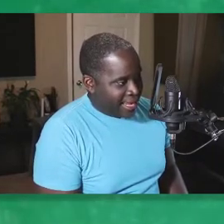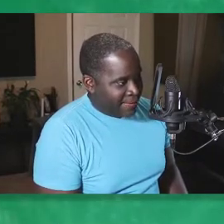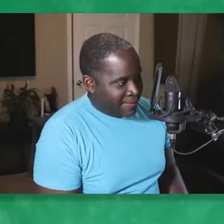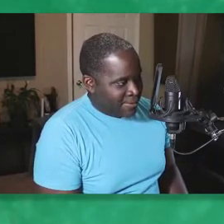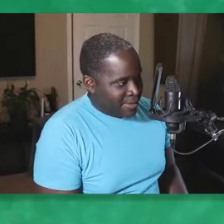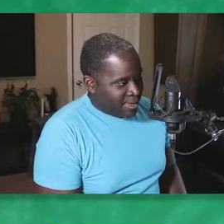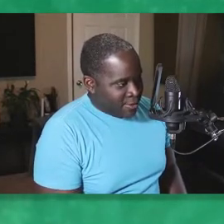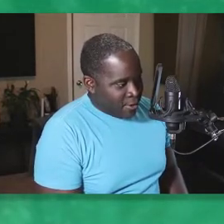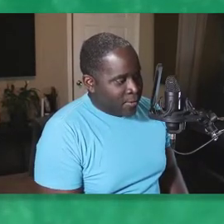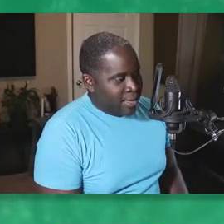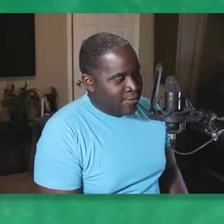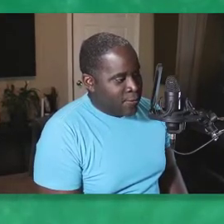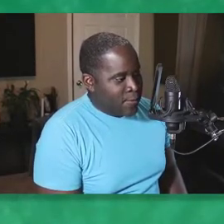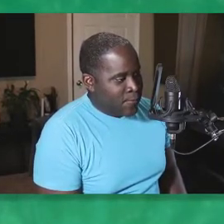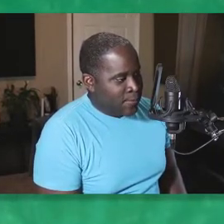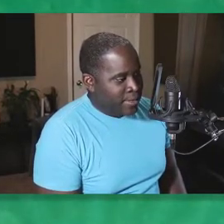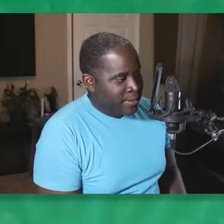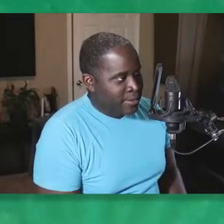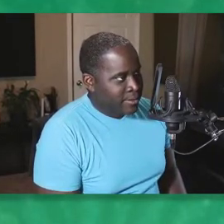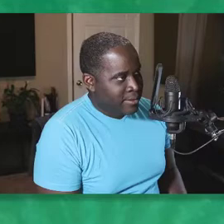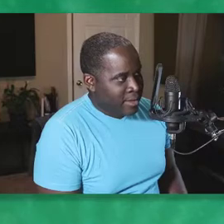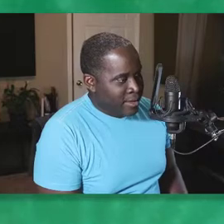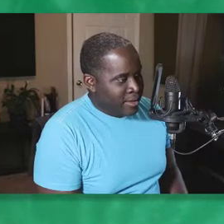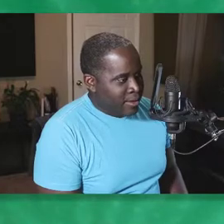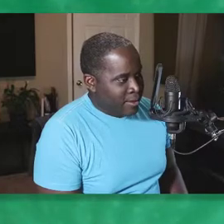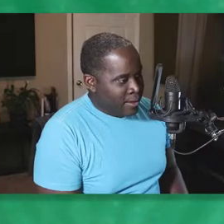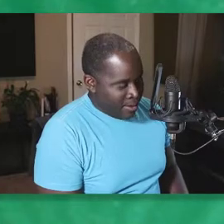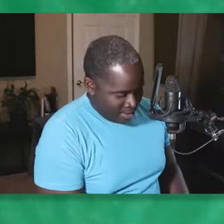I get it. Okay, so